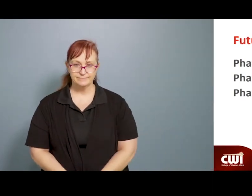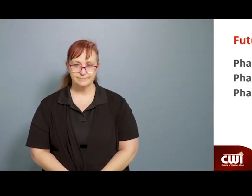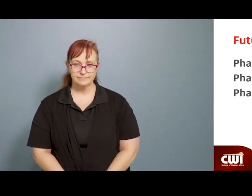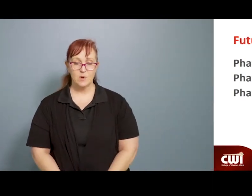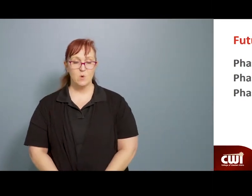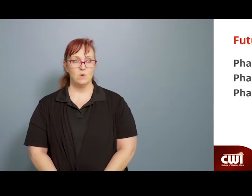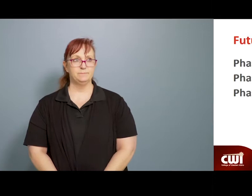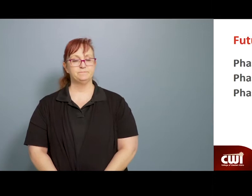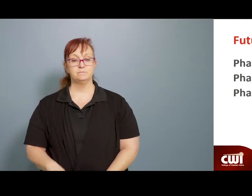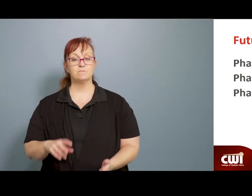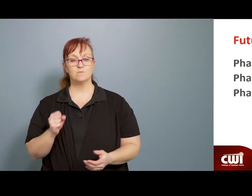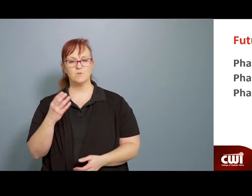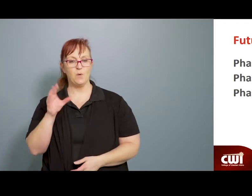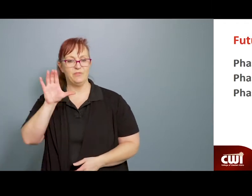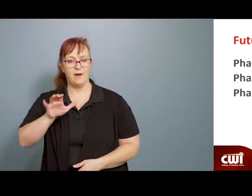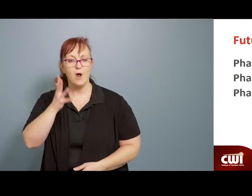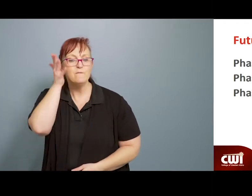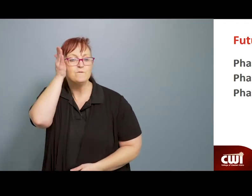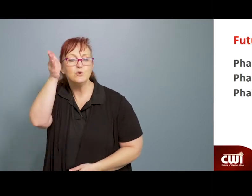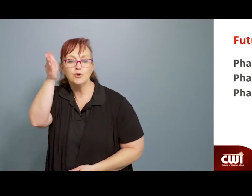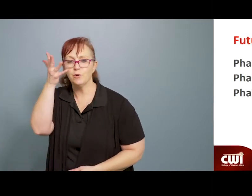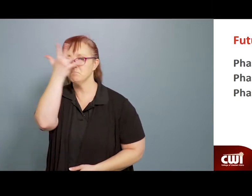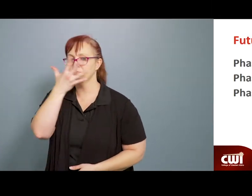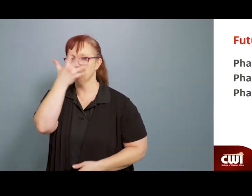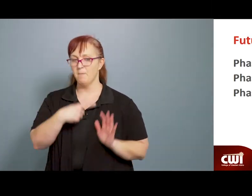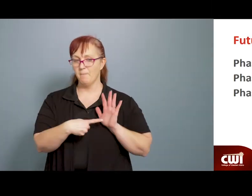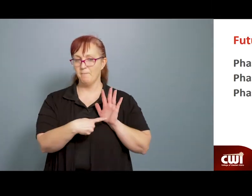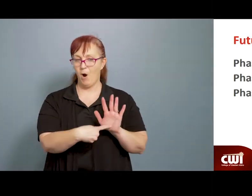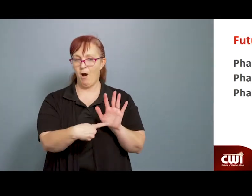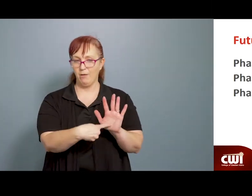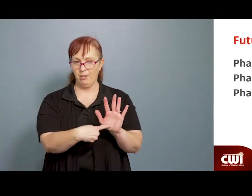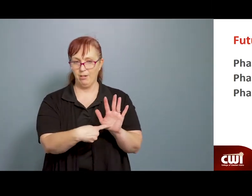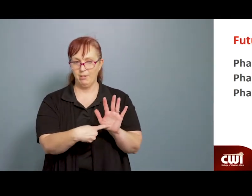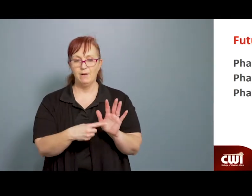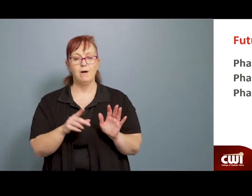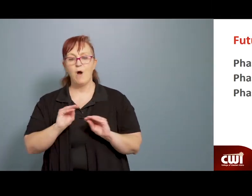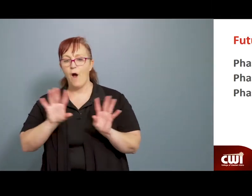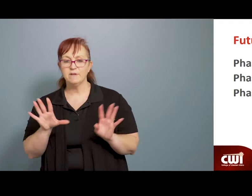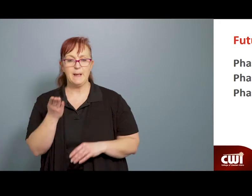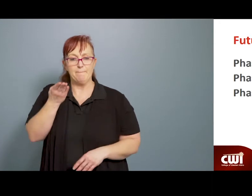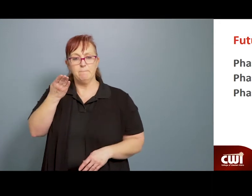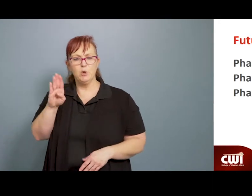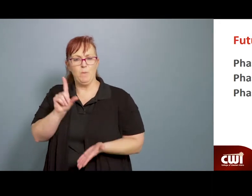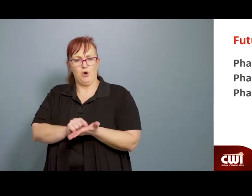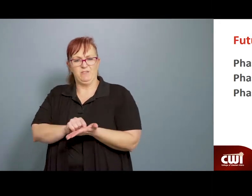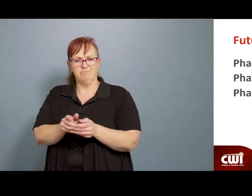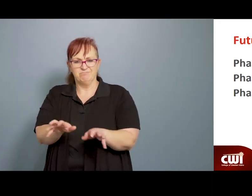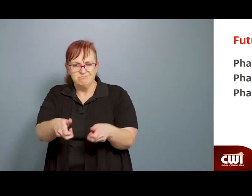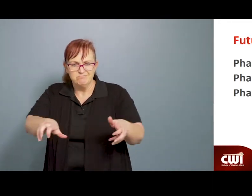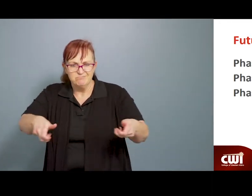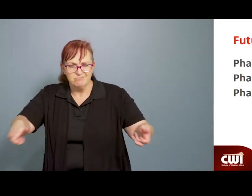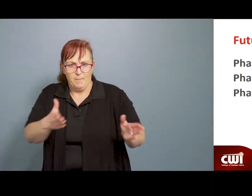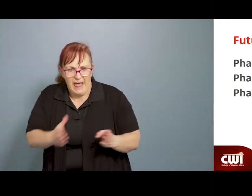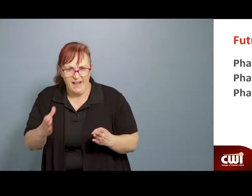So our future model for this year is, obviously we have to design the blueprint. What does that look like? And